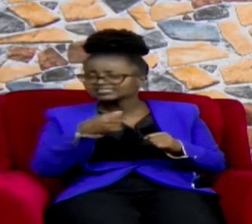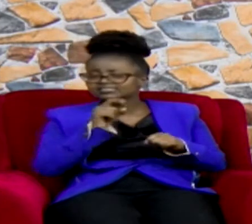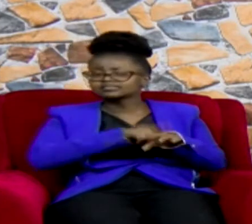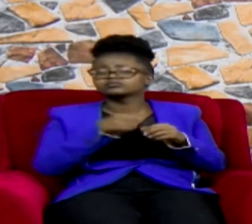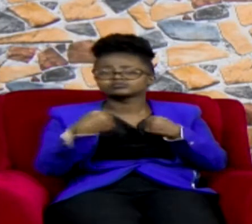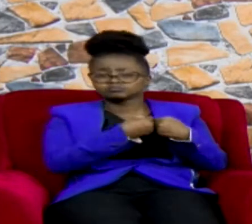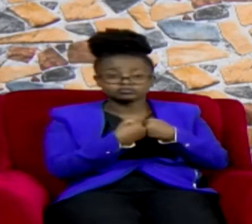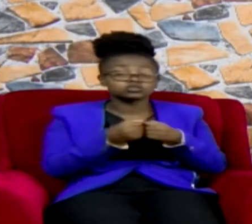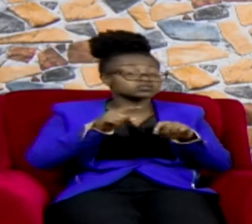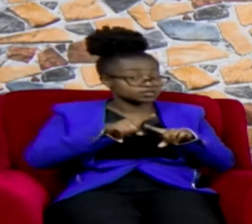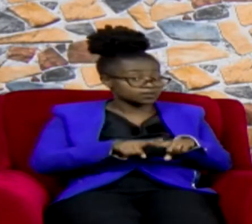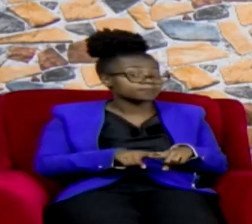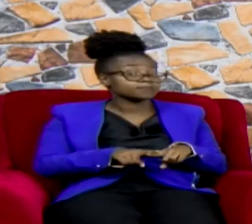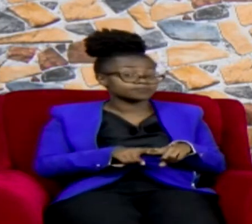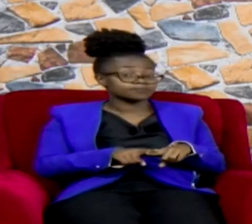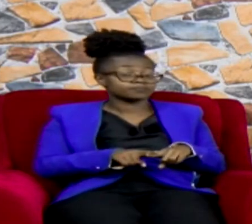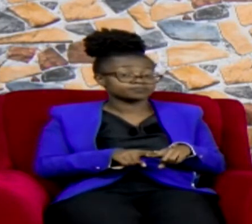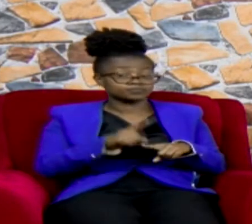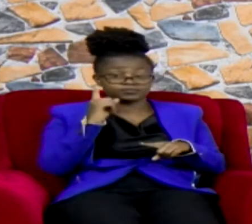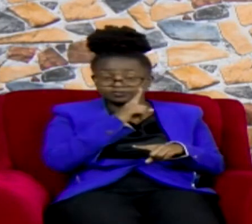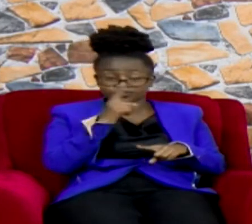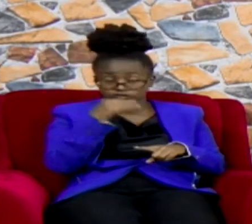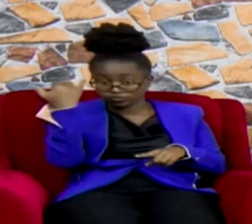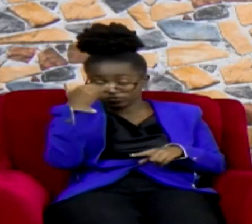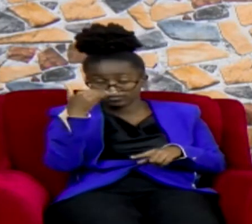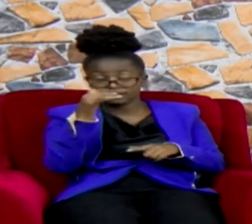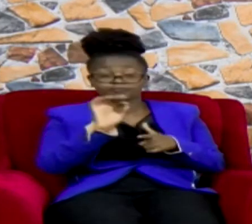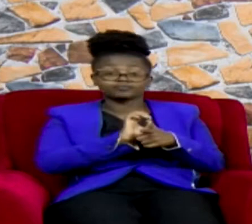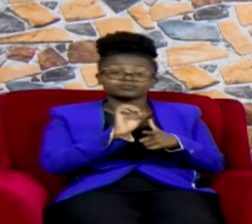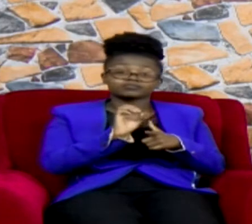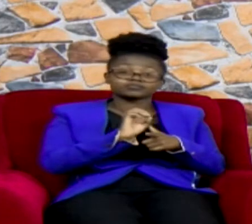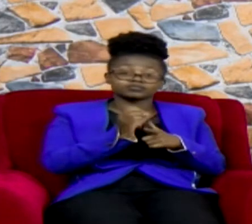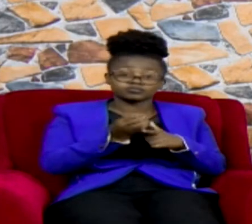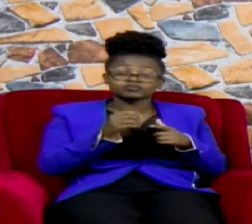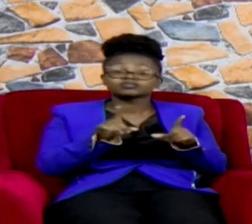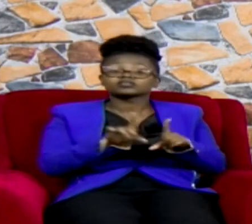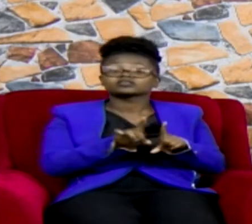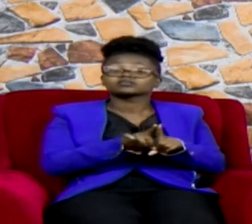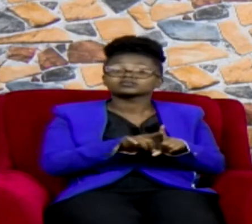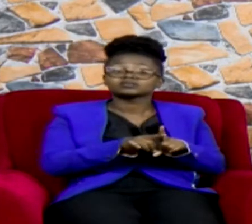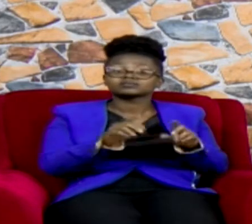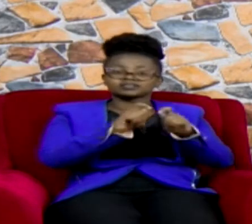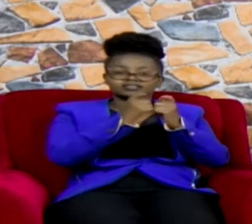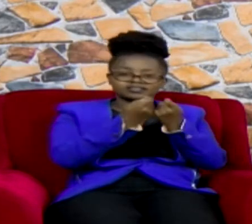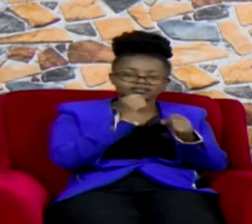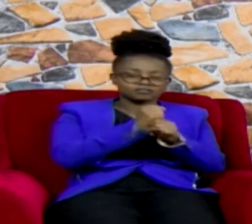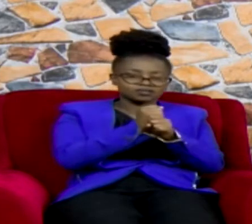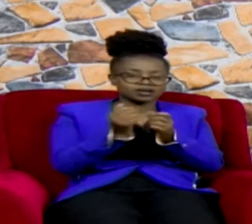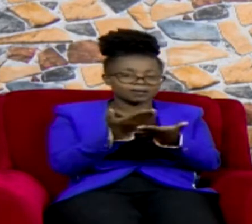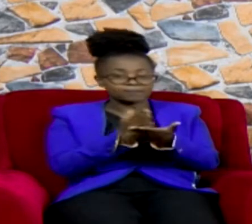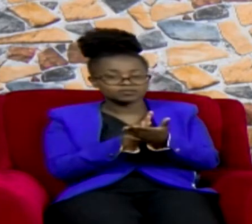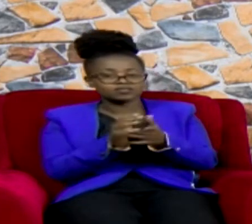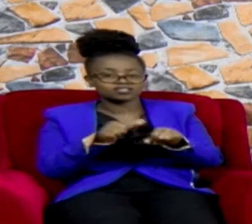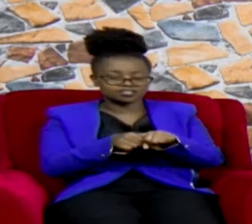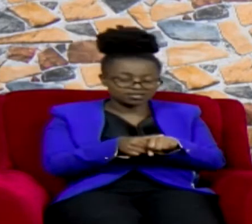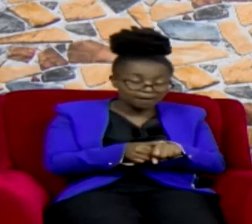It depends on the severity and also the expertise and also the teamwork between the parent and the therapist